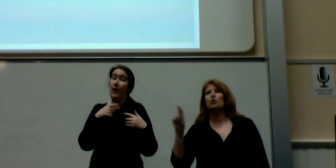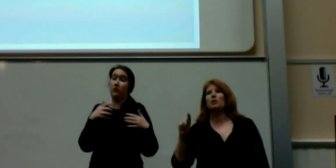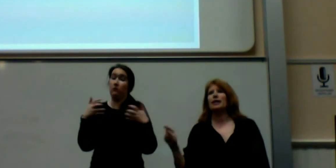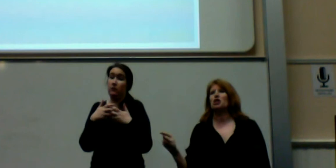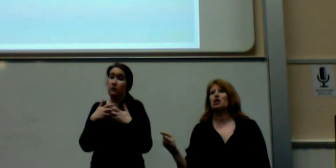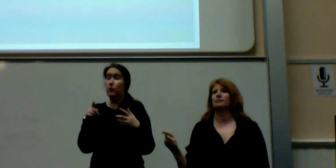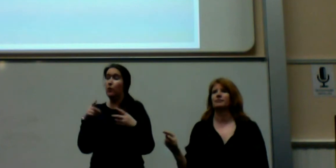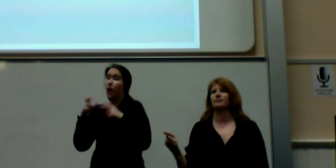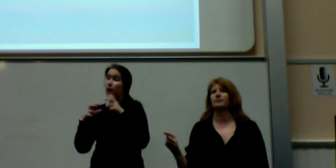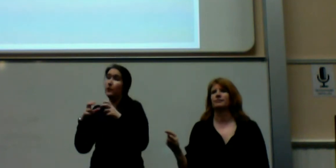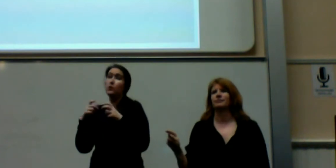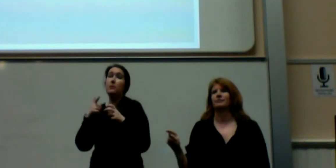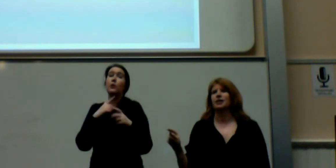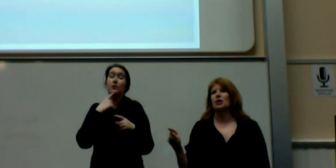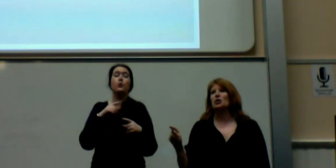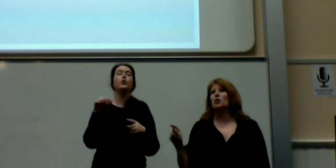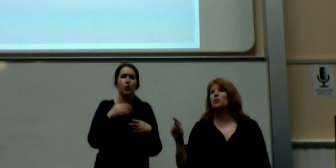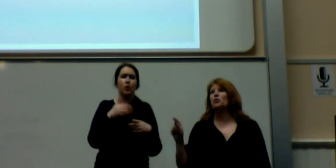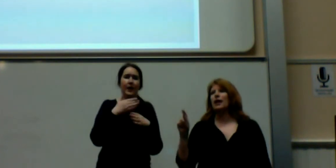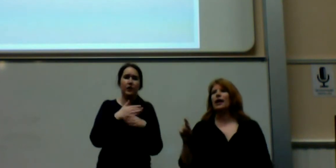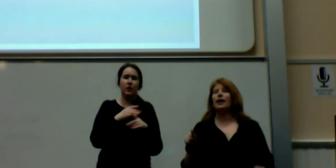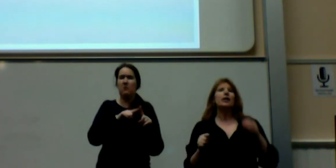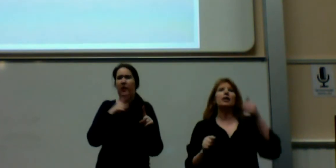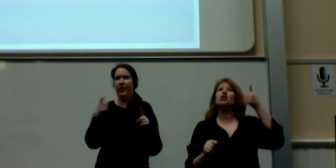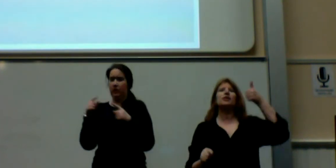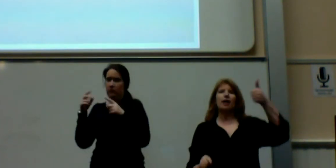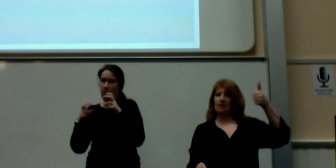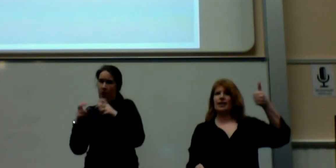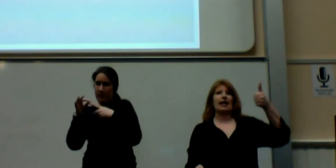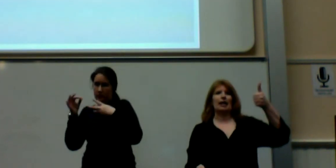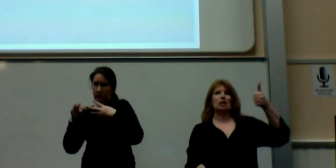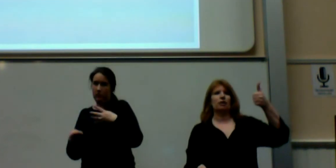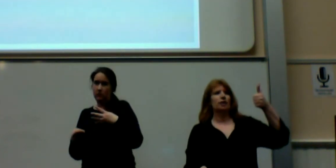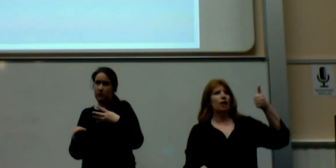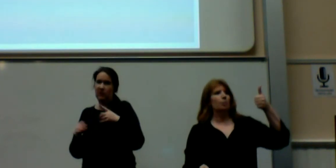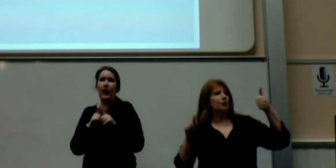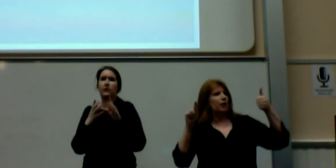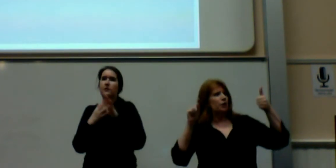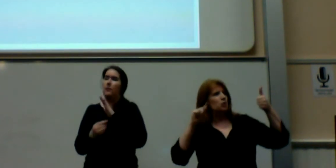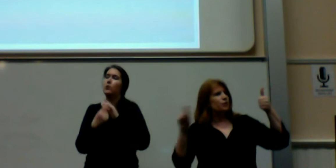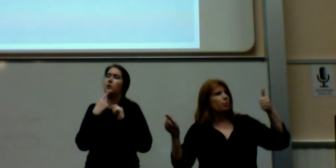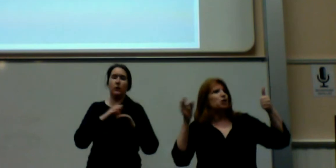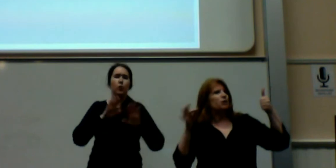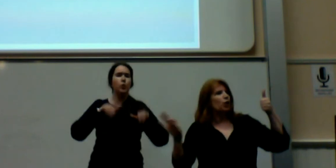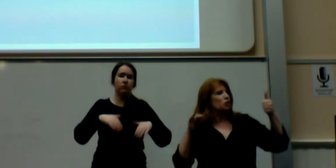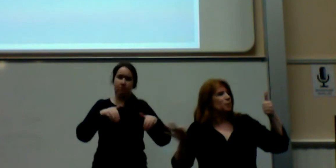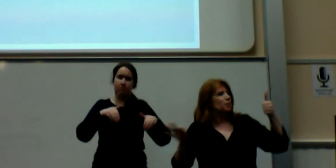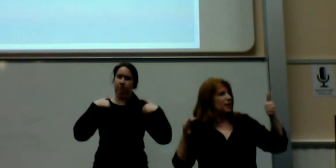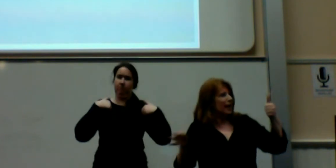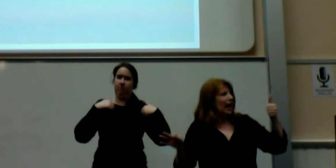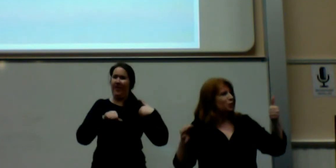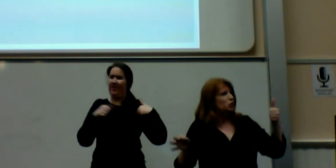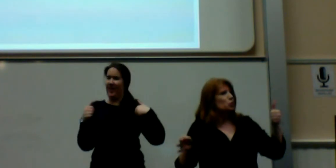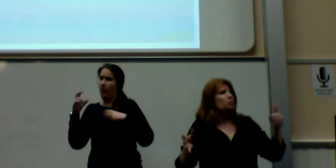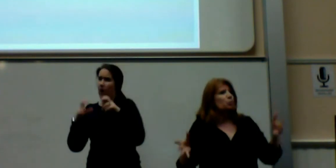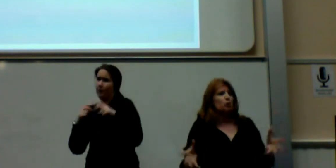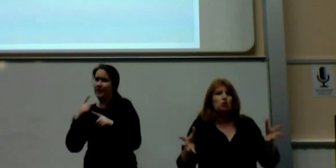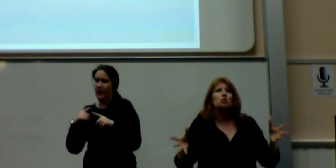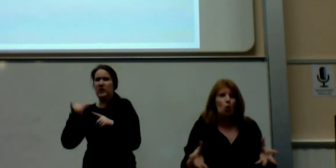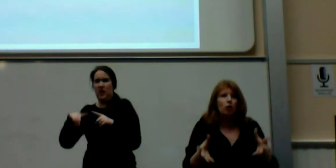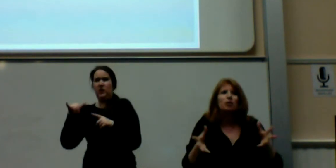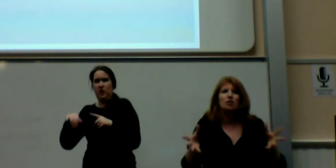your argumentation. So if you say he should not take action, but then you give a bunch of arguments that